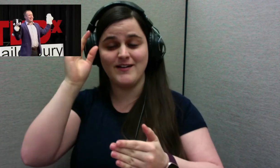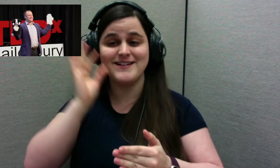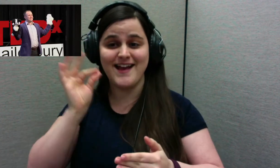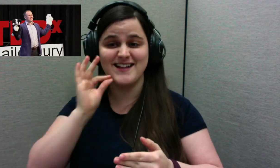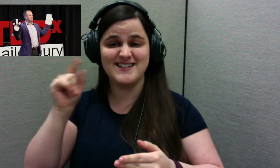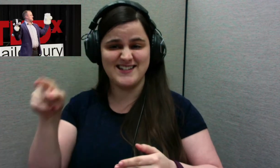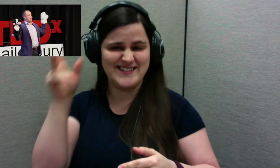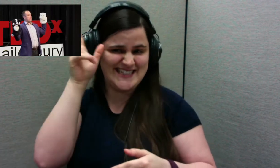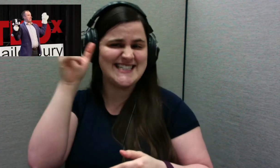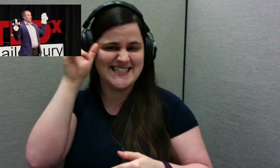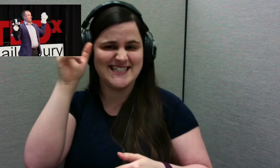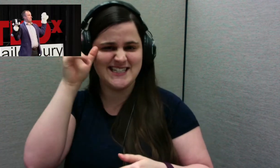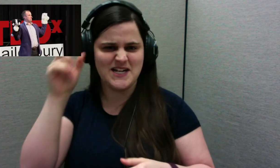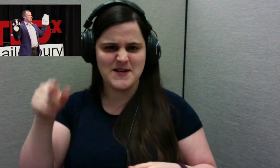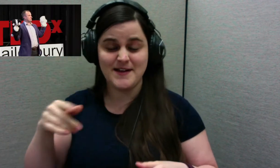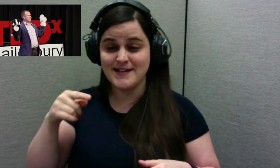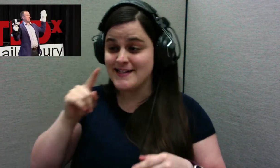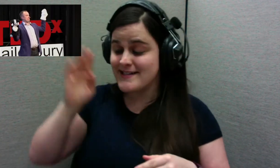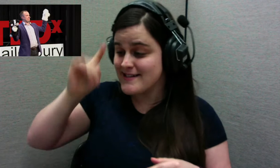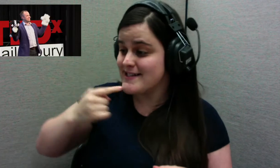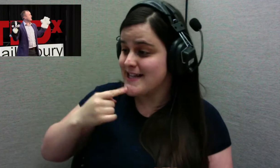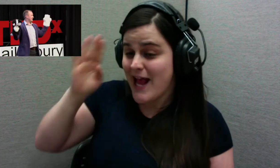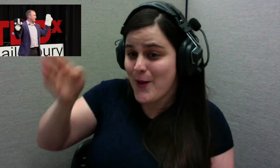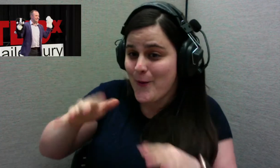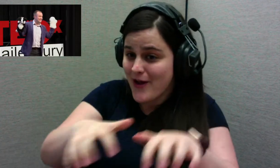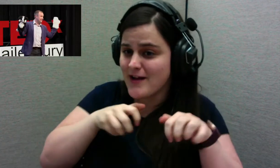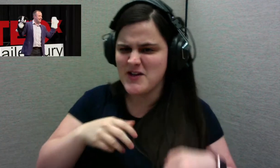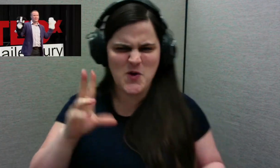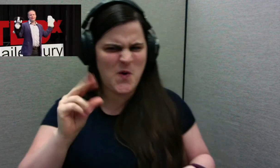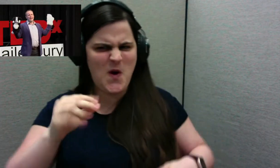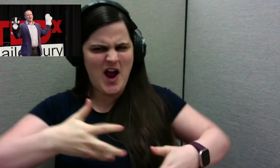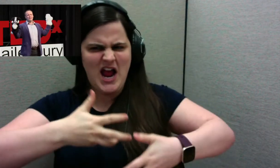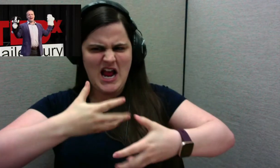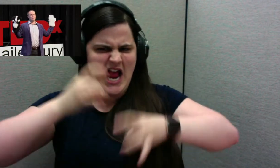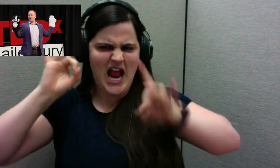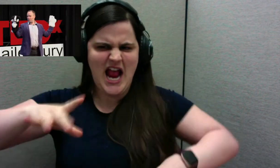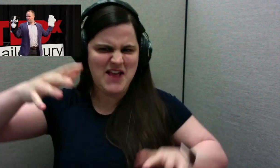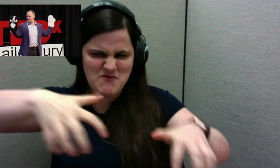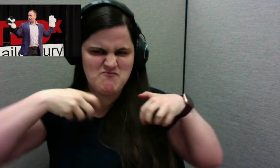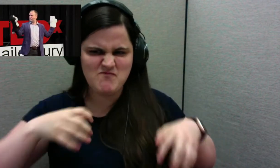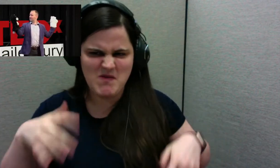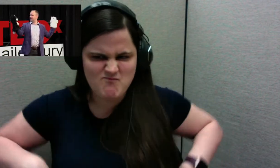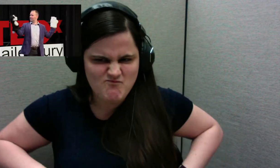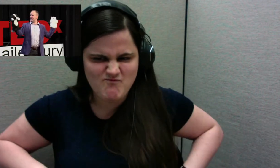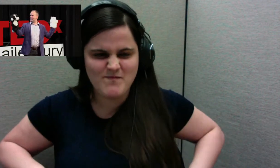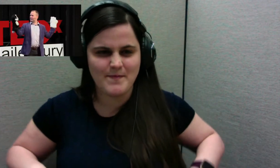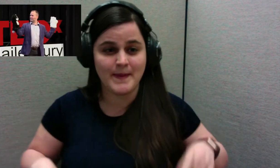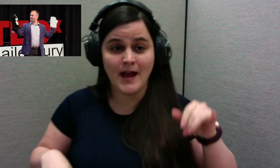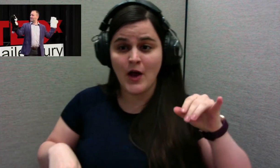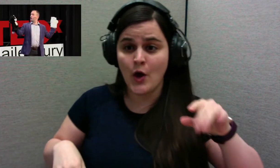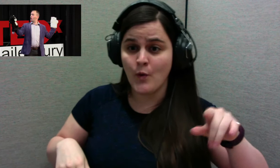say hello to the audience. No, I hate the audience. Very good, Caesar, thank you. Now, Julius,